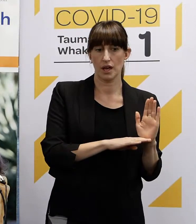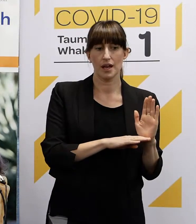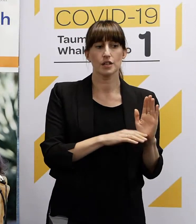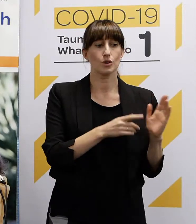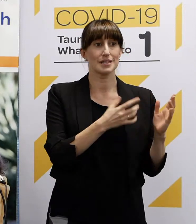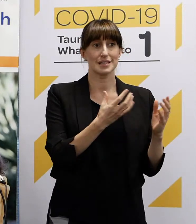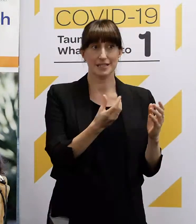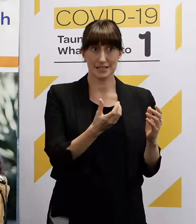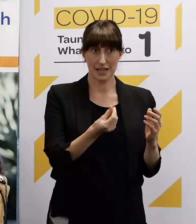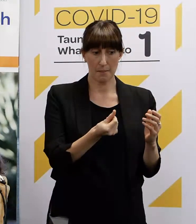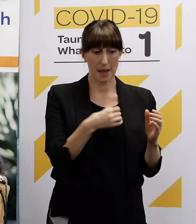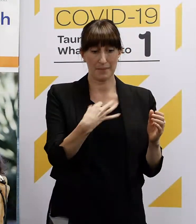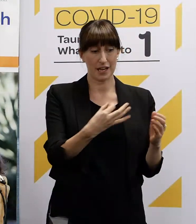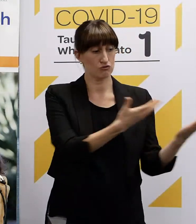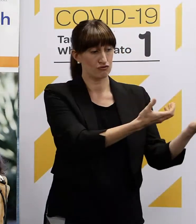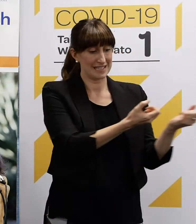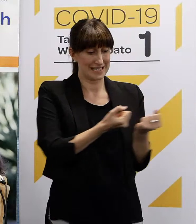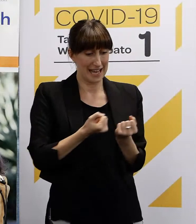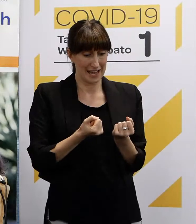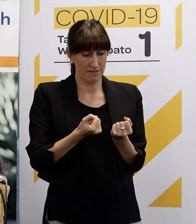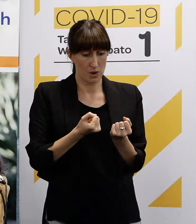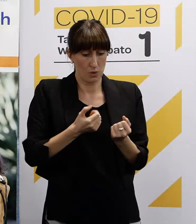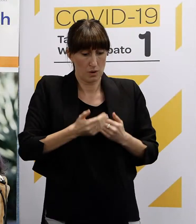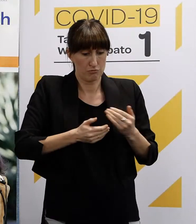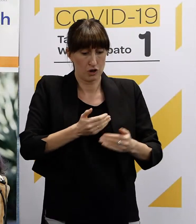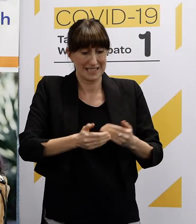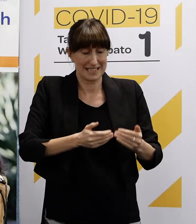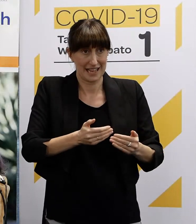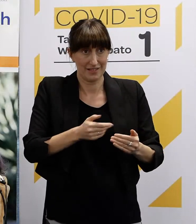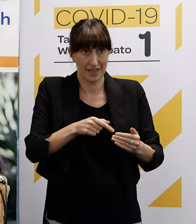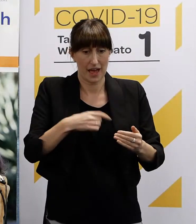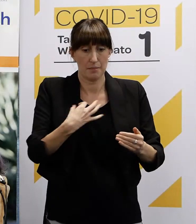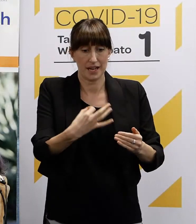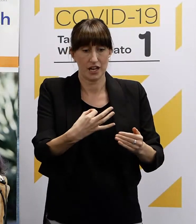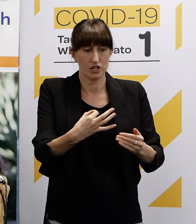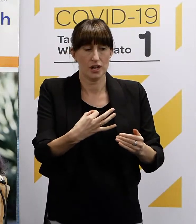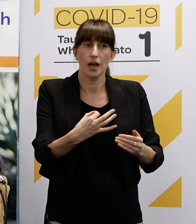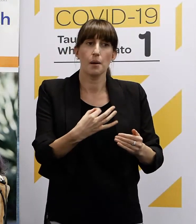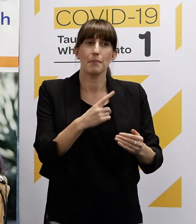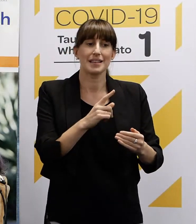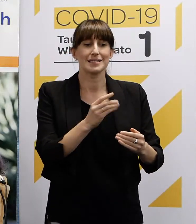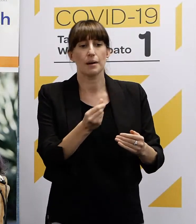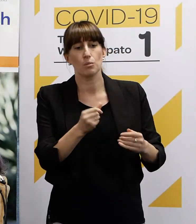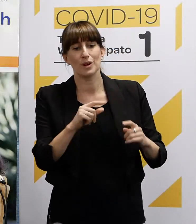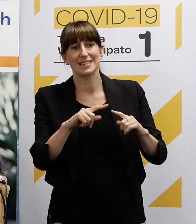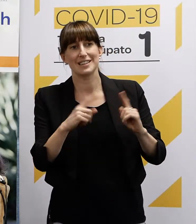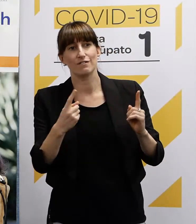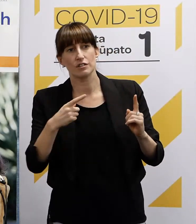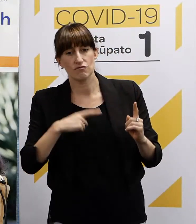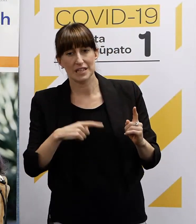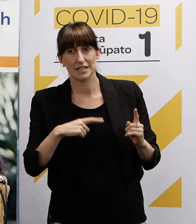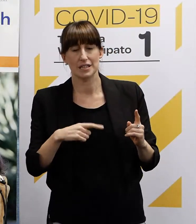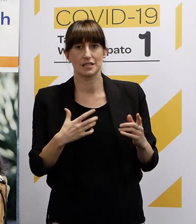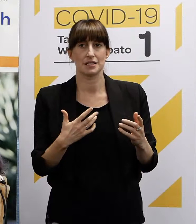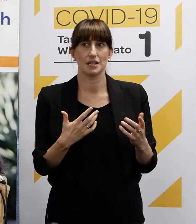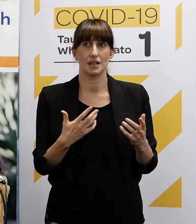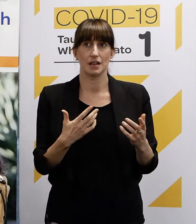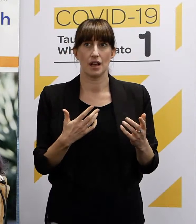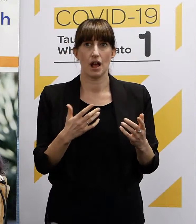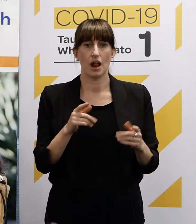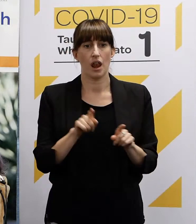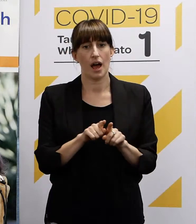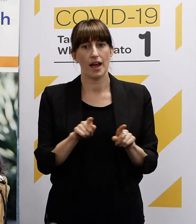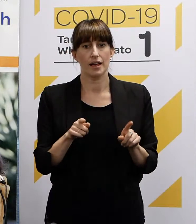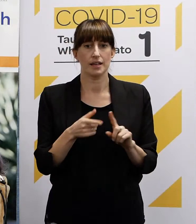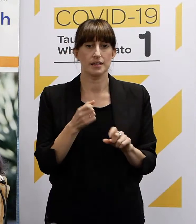we received and processed, but they weren't related to compassionate grounds. We had a very small number